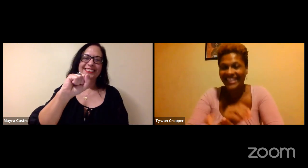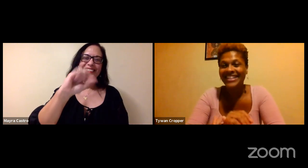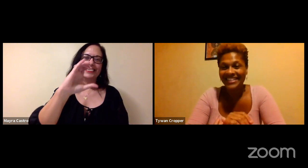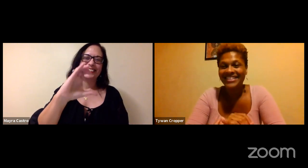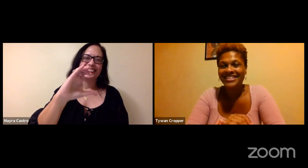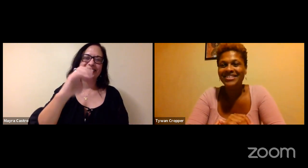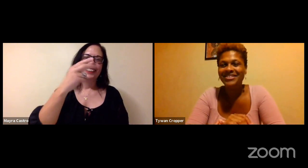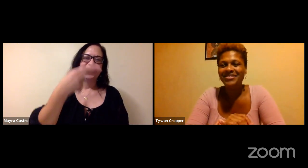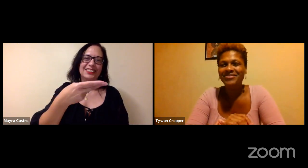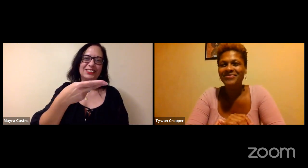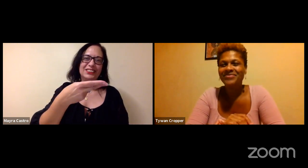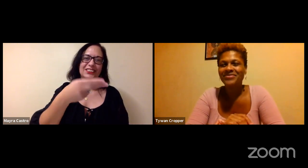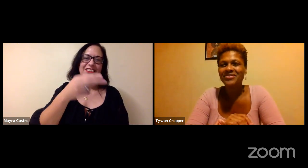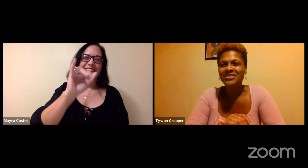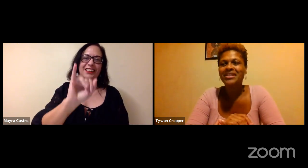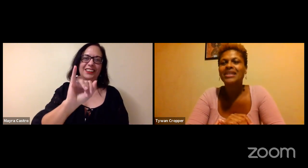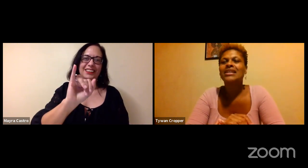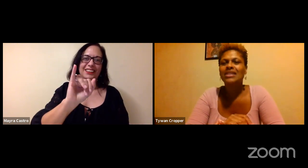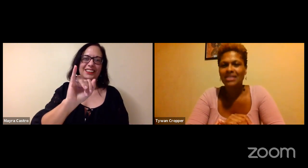It's a cha word.